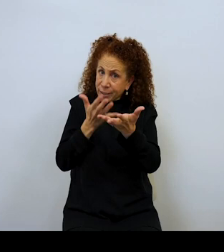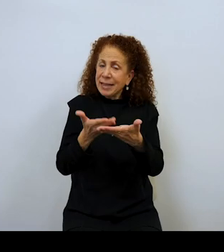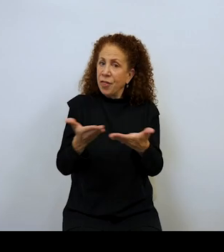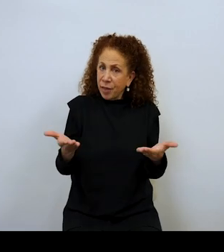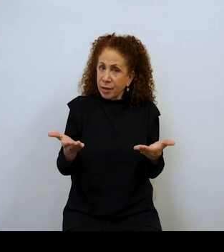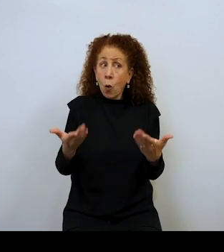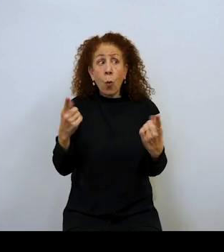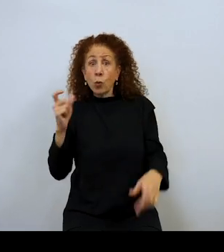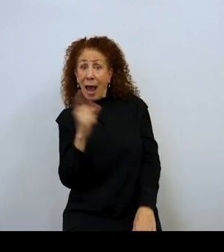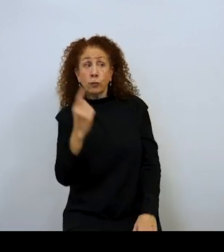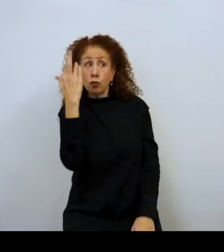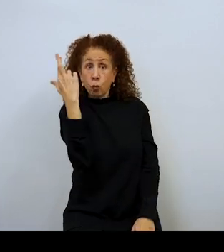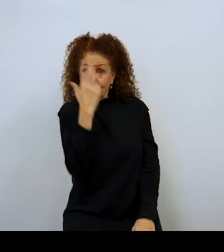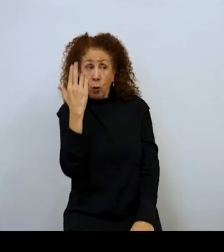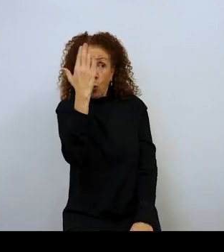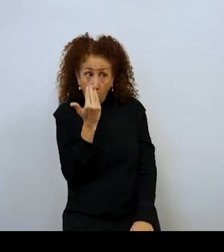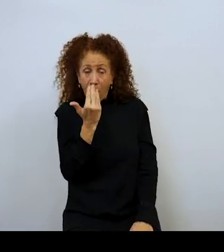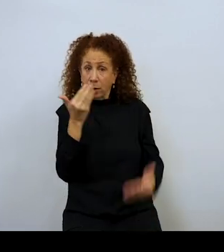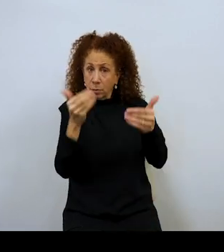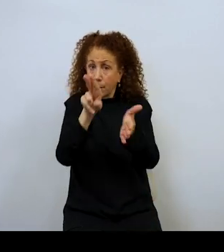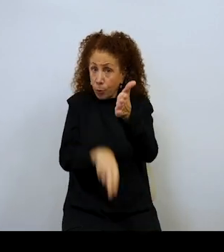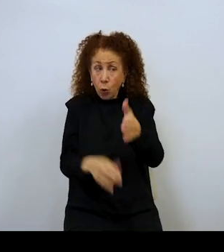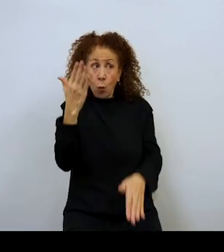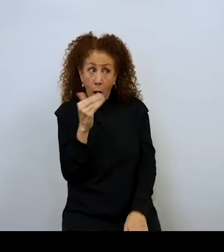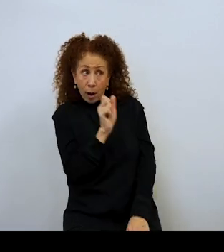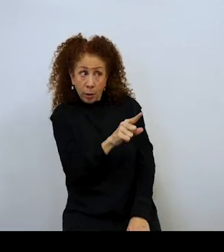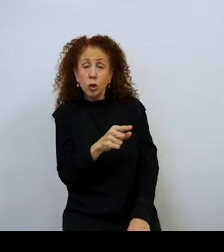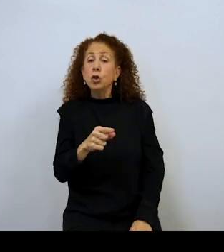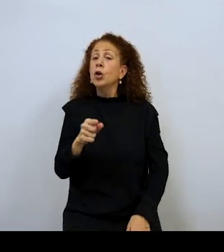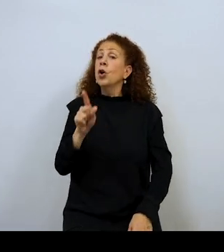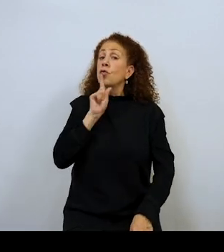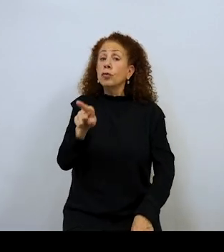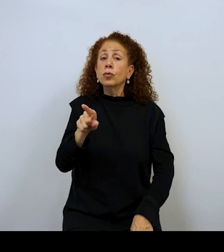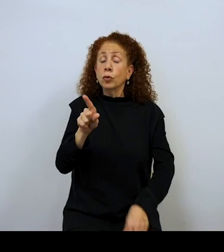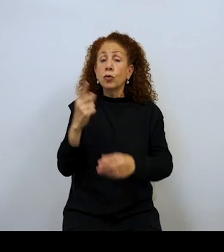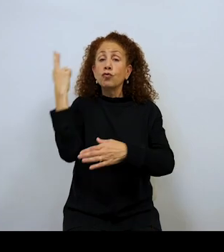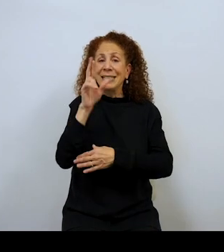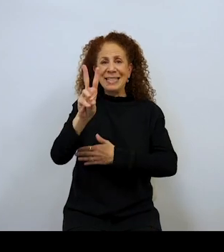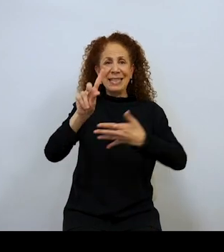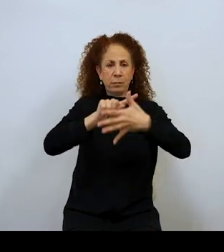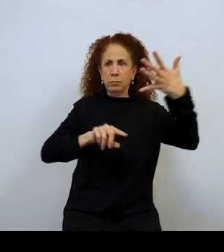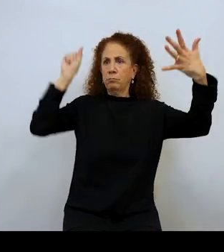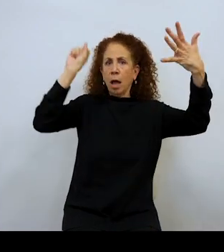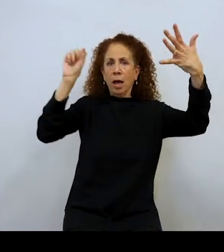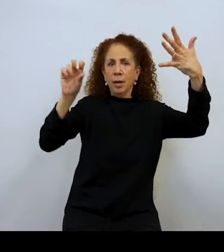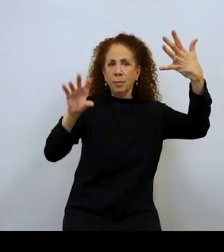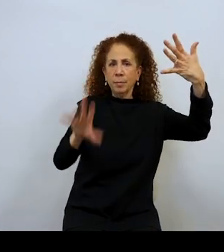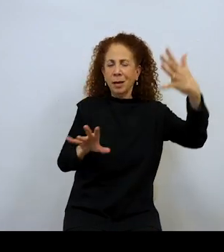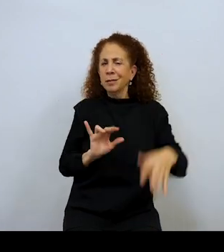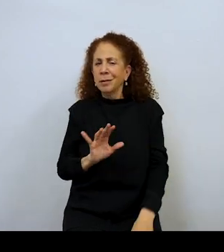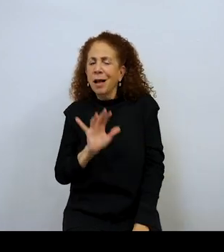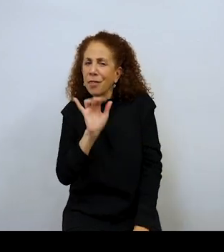she's asked her reasons for why she's burying mm-hmm. her brother's body, she gives you about six different reasons. Yes. Mm-hmm. And yes. It is that thing